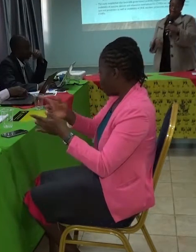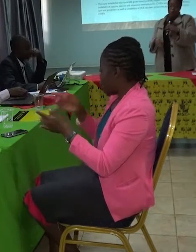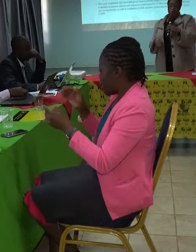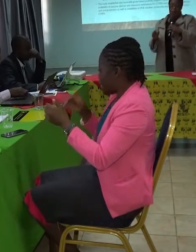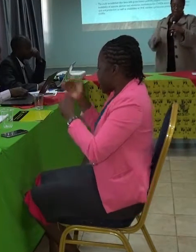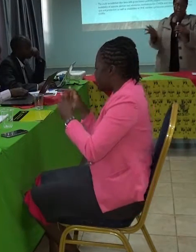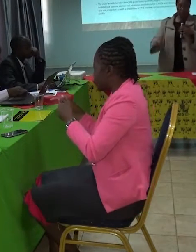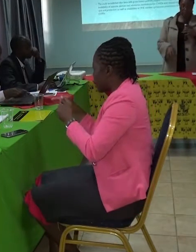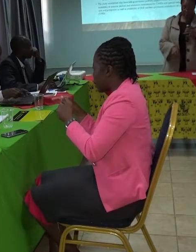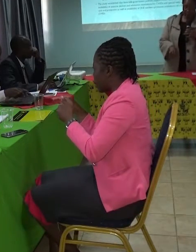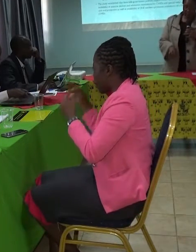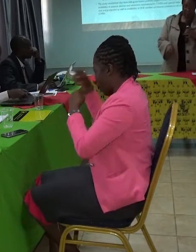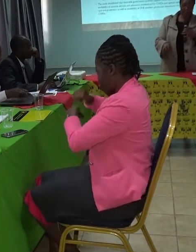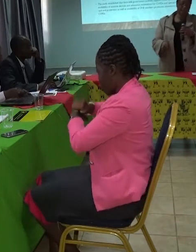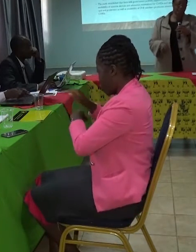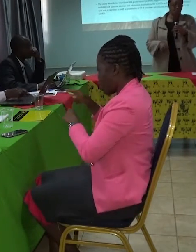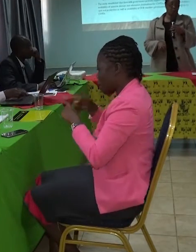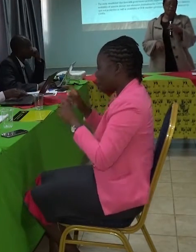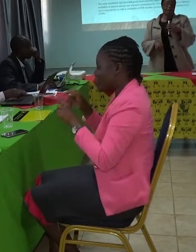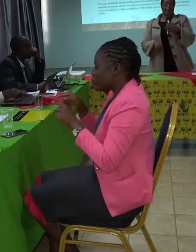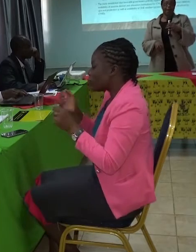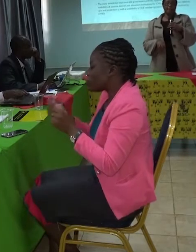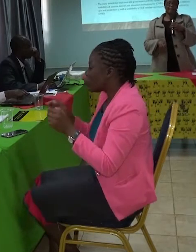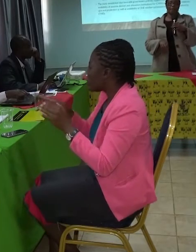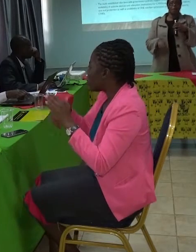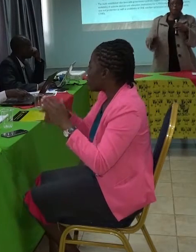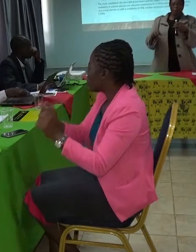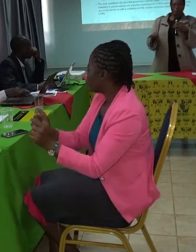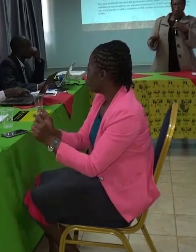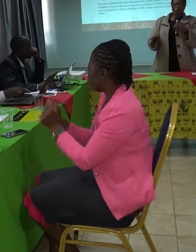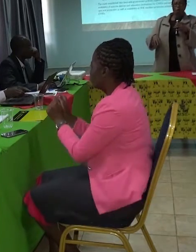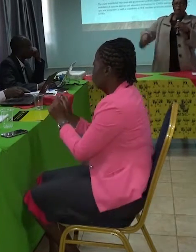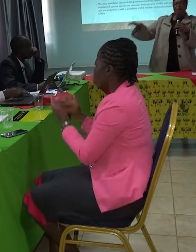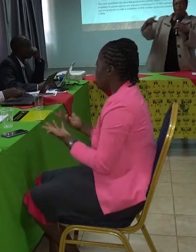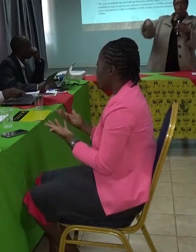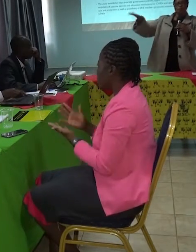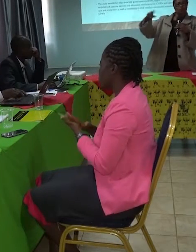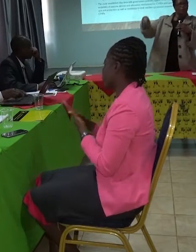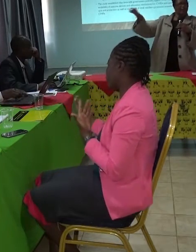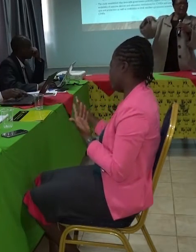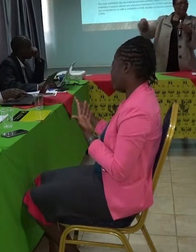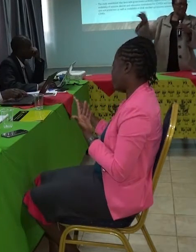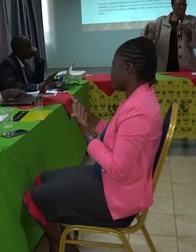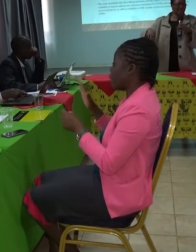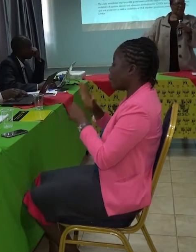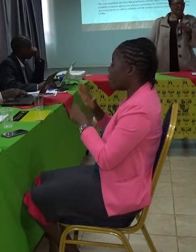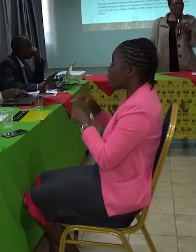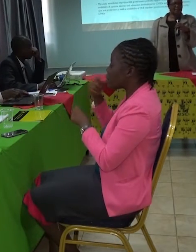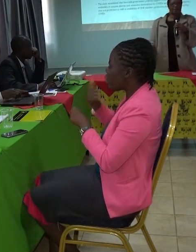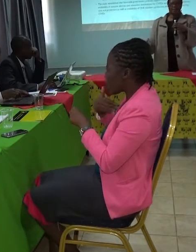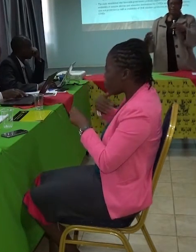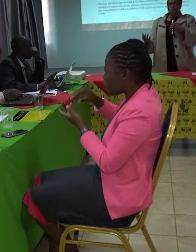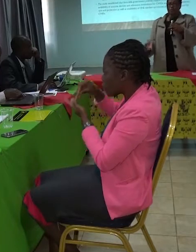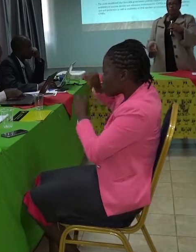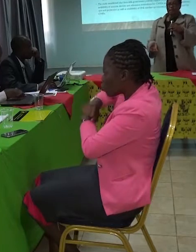that came to KISA at one time, a secondary school, and they said, oh, we have a special school around us. Then we